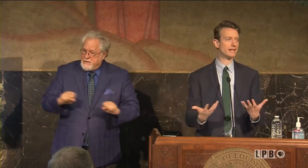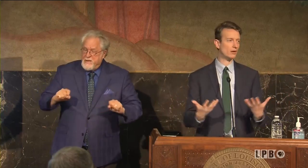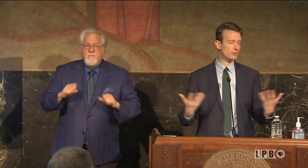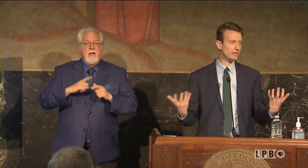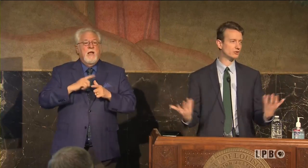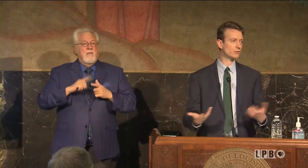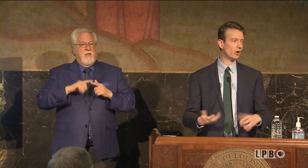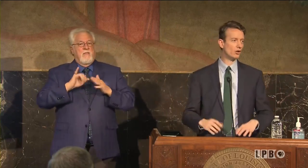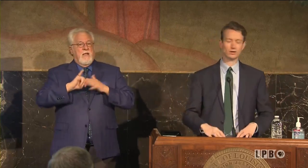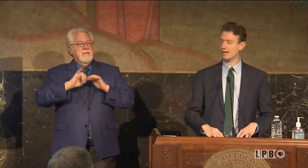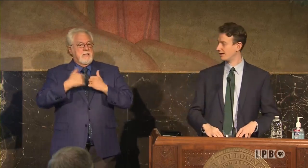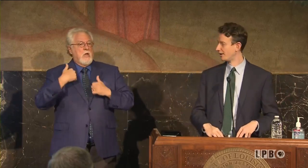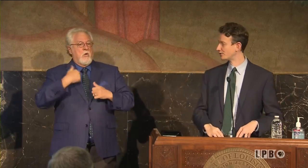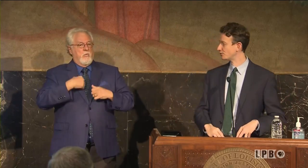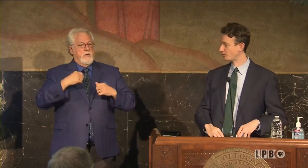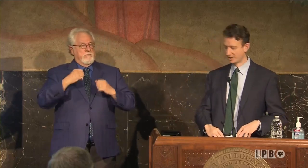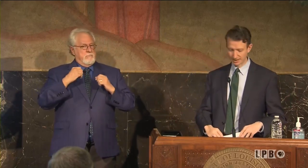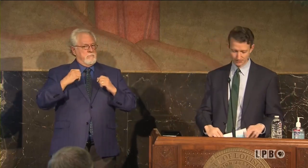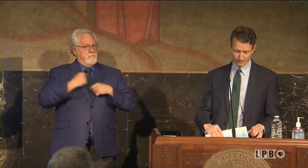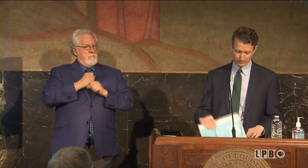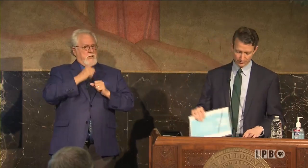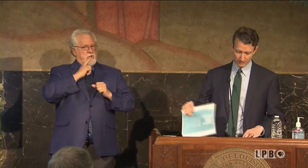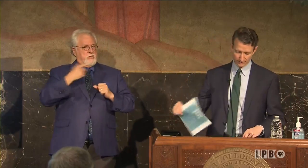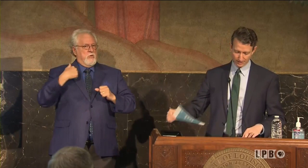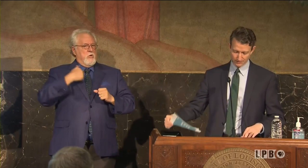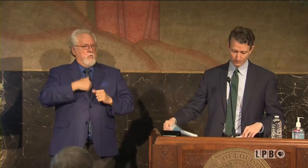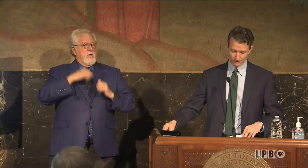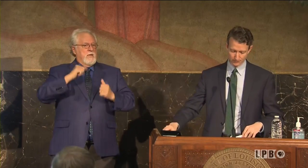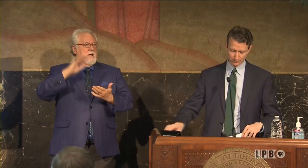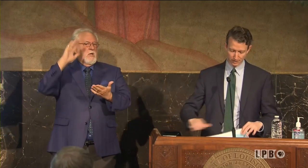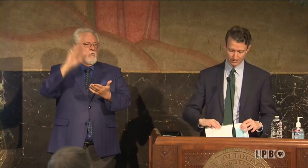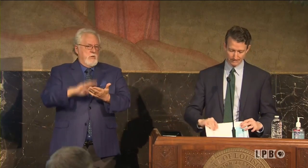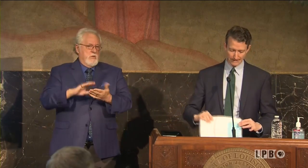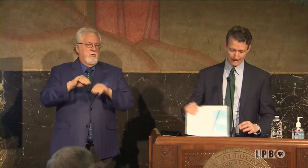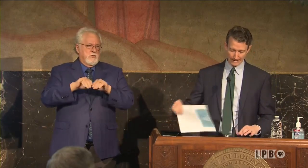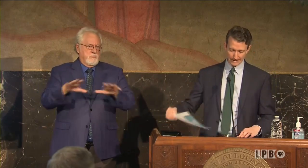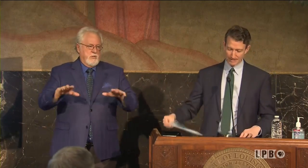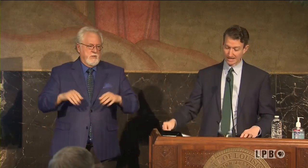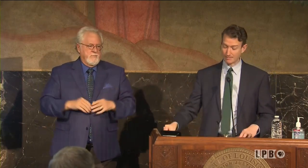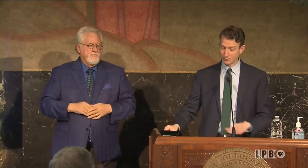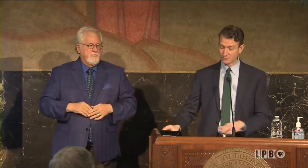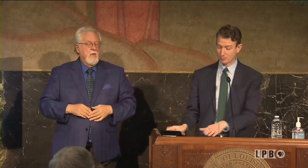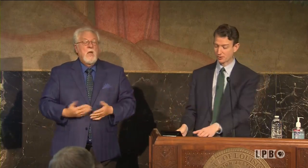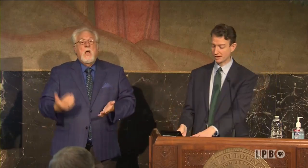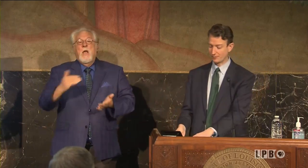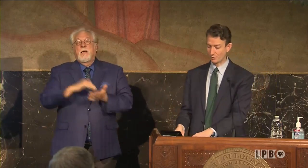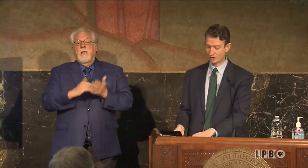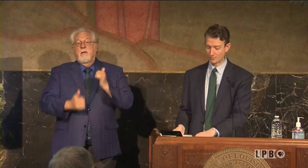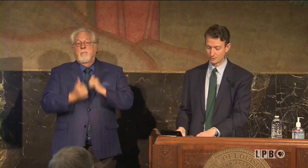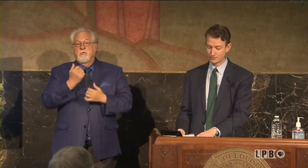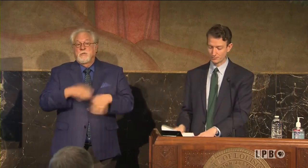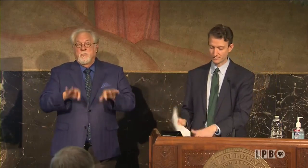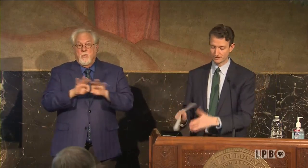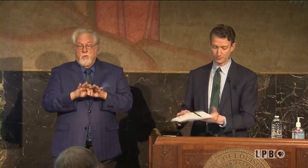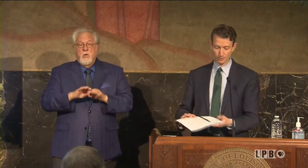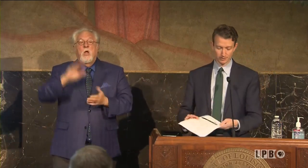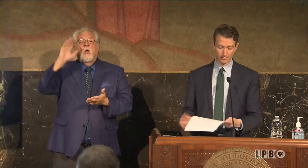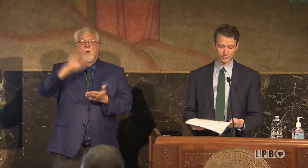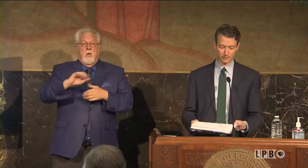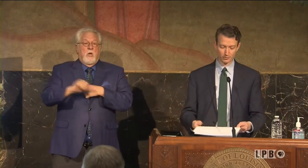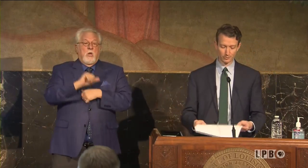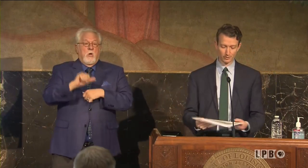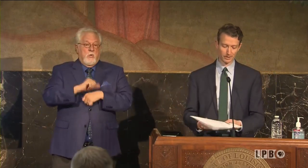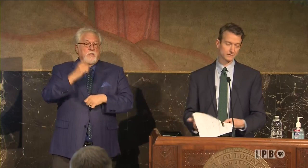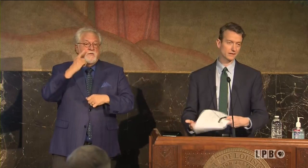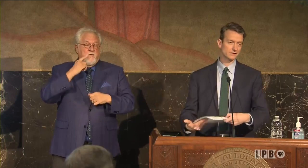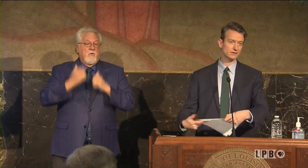that's going to be how we make sure we all are doing what we can to reduce the spread. Again, most importantly, we want to reduce the risk for the